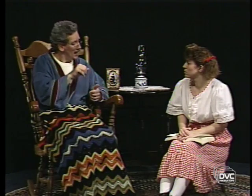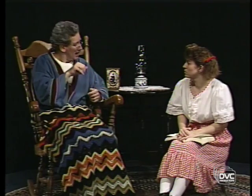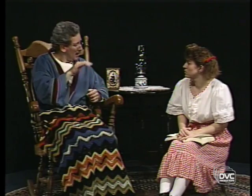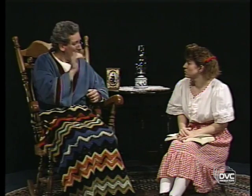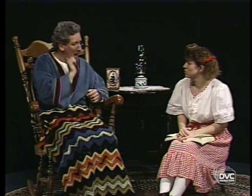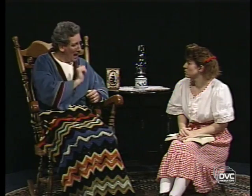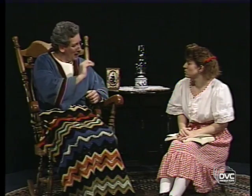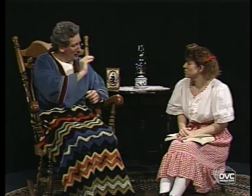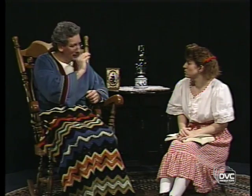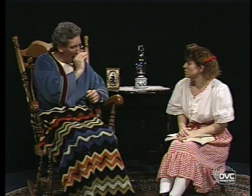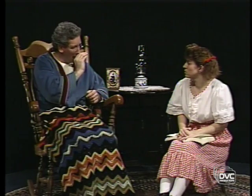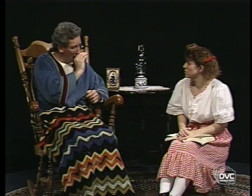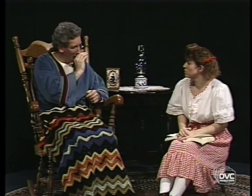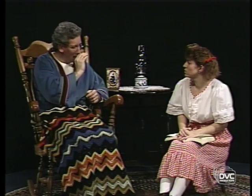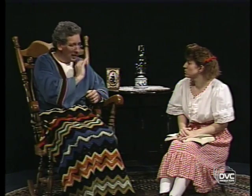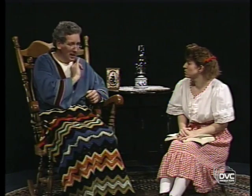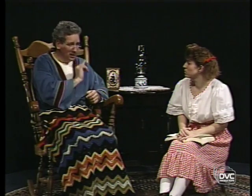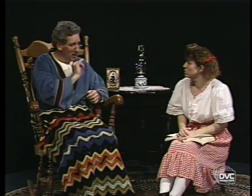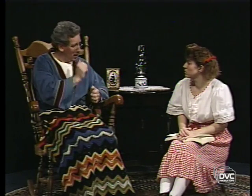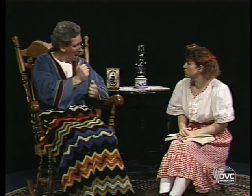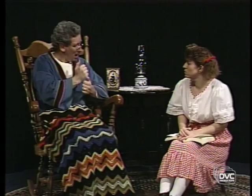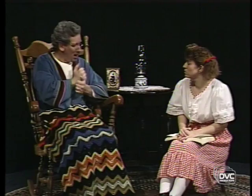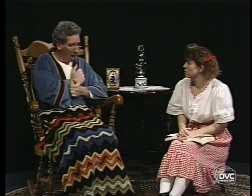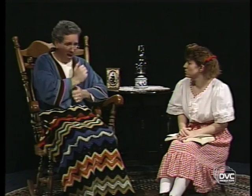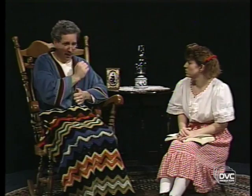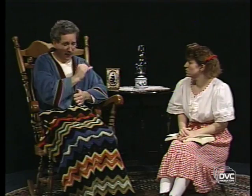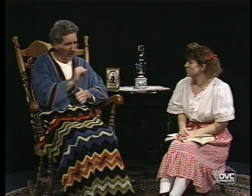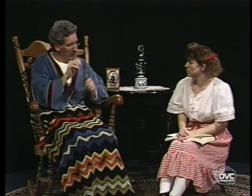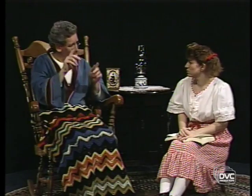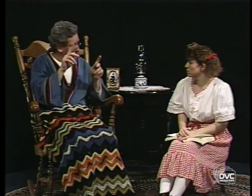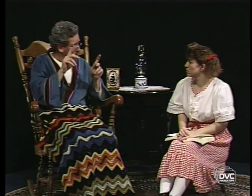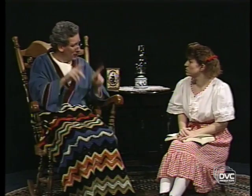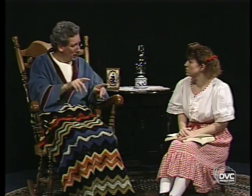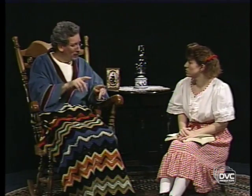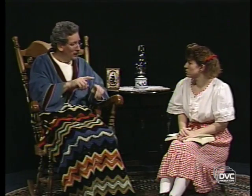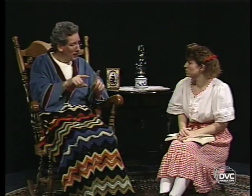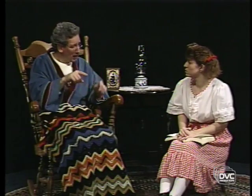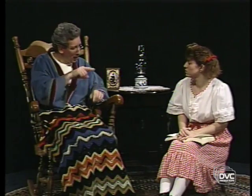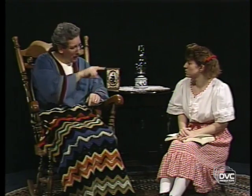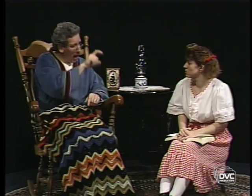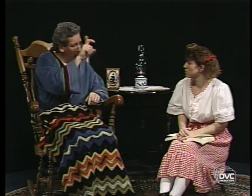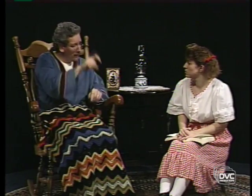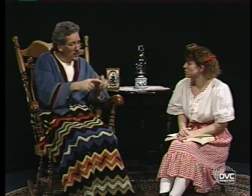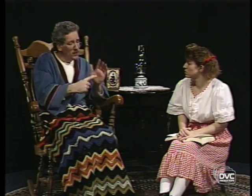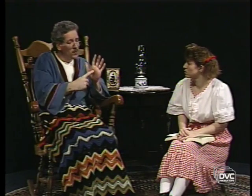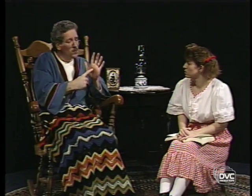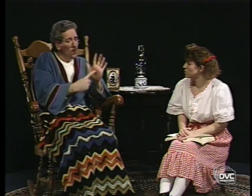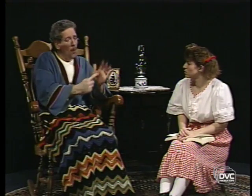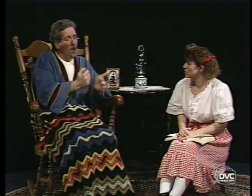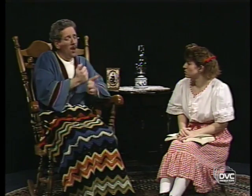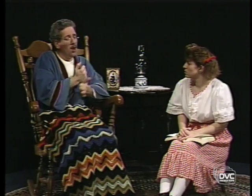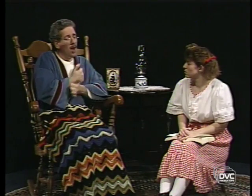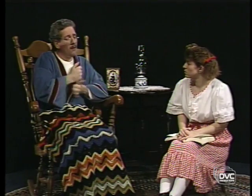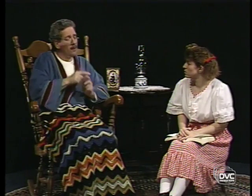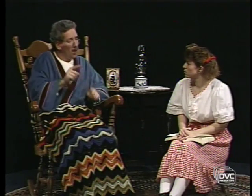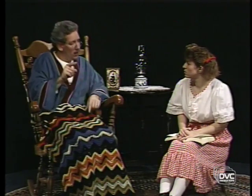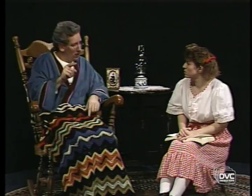that now your aunt Bera is just not a loving person and you have to show love